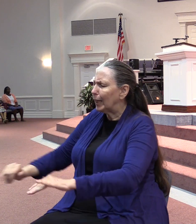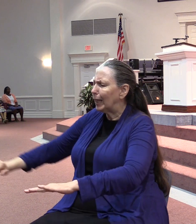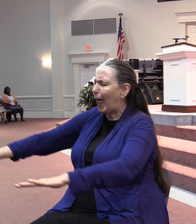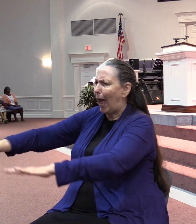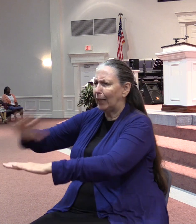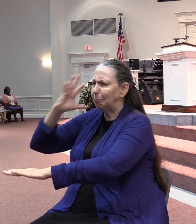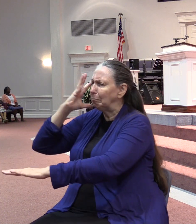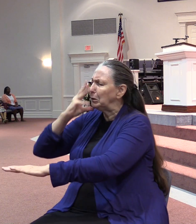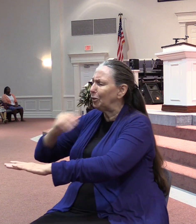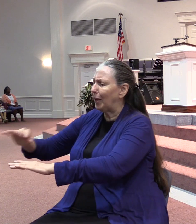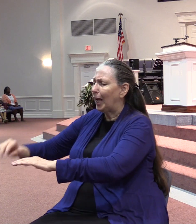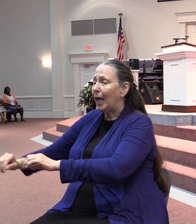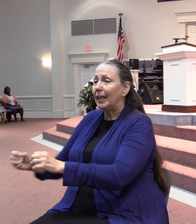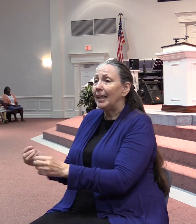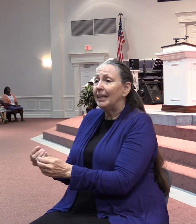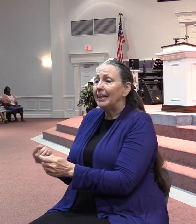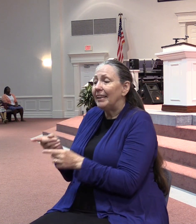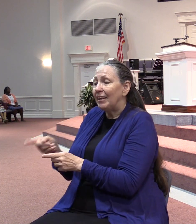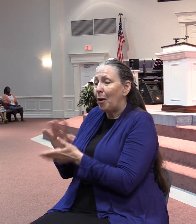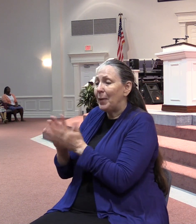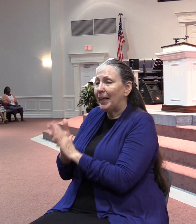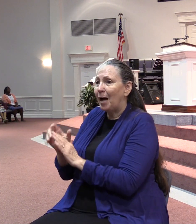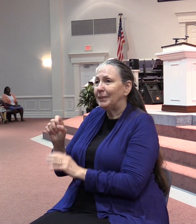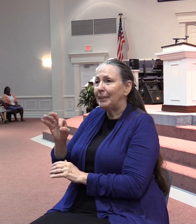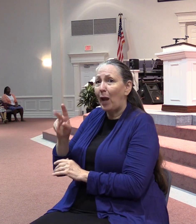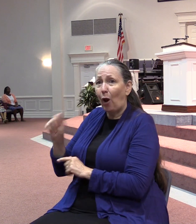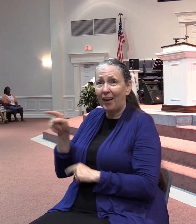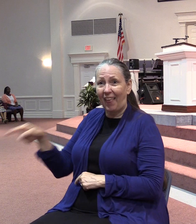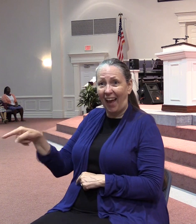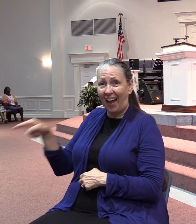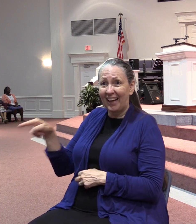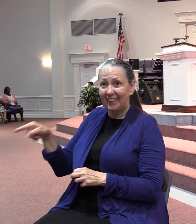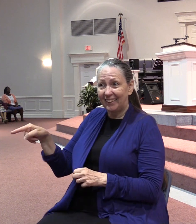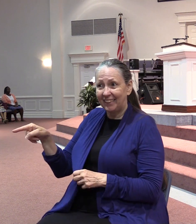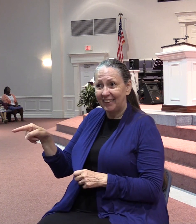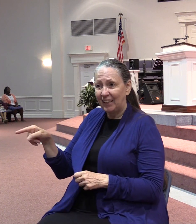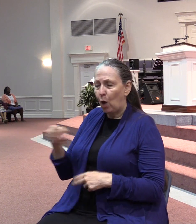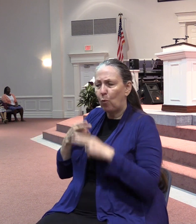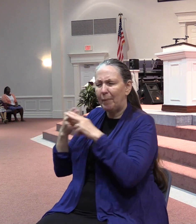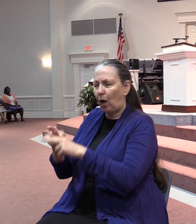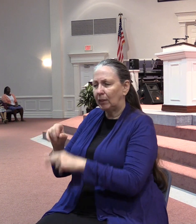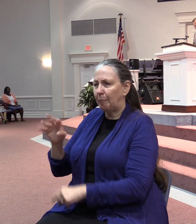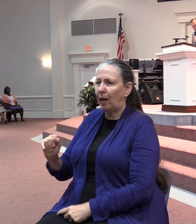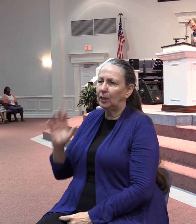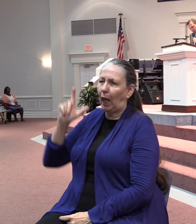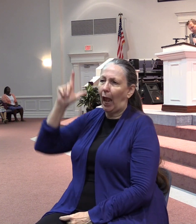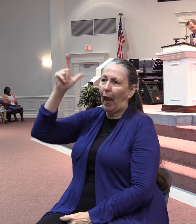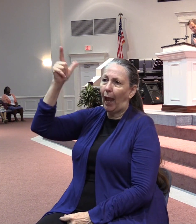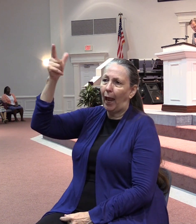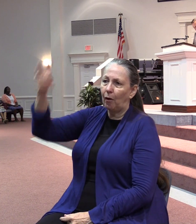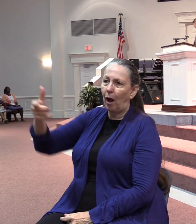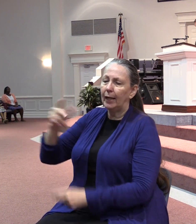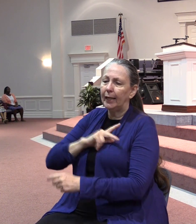that eventually would become Samaria. It would not be called Samaria until the days of King